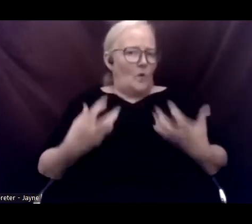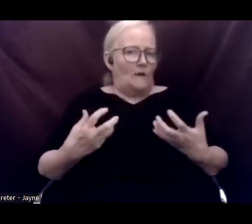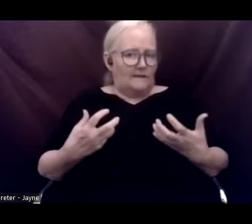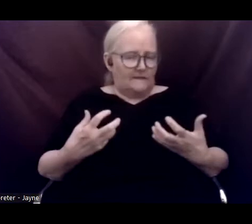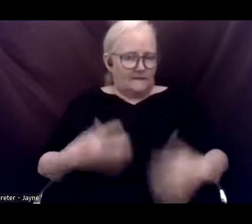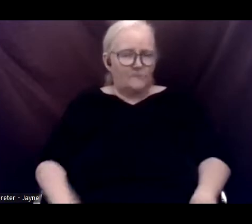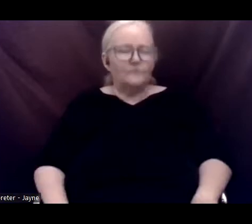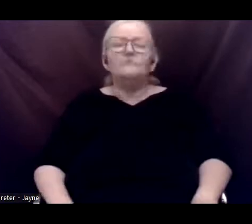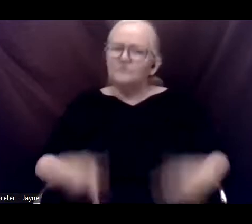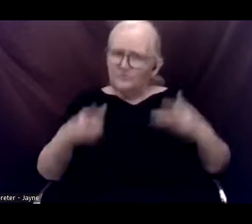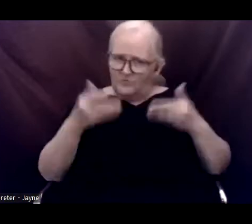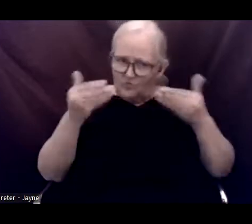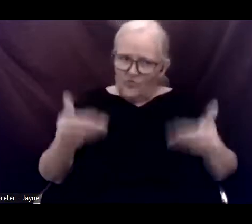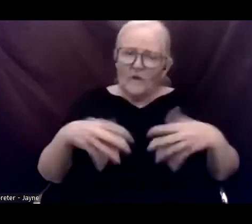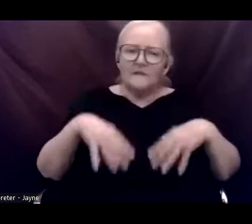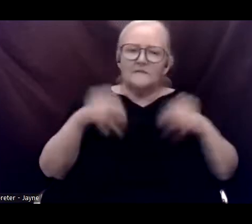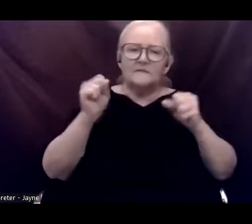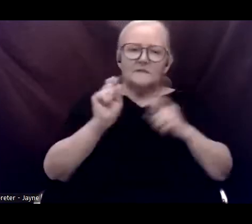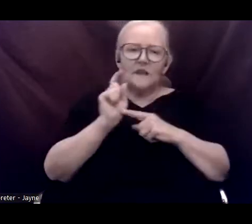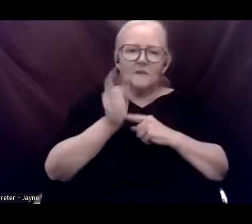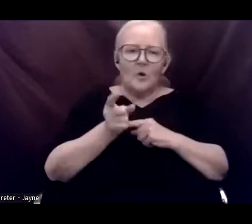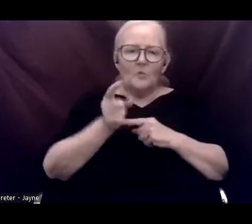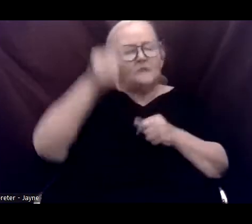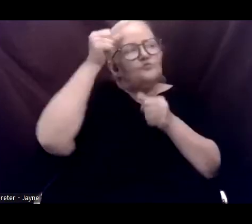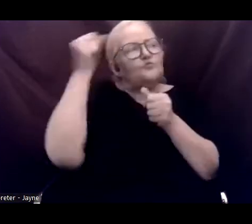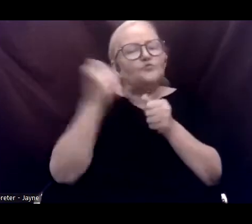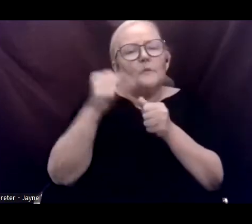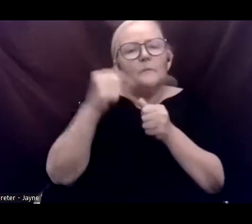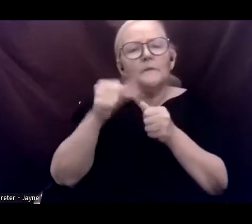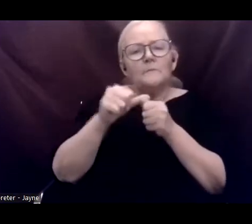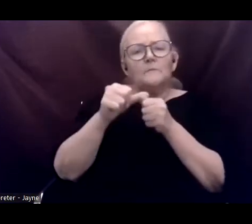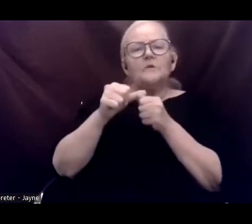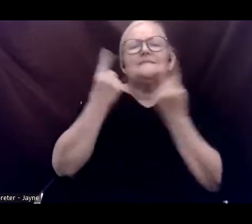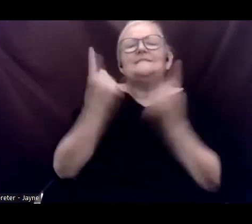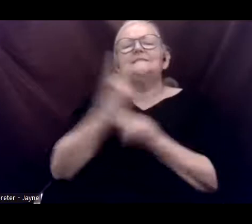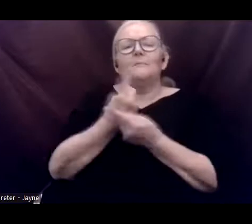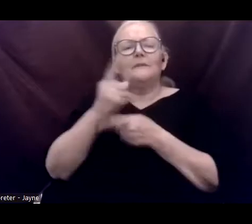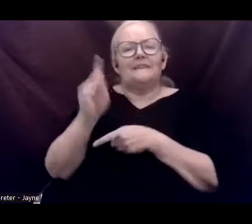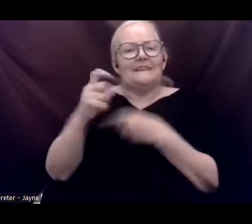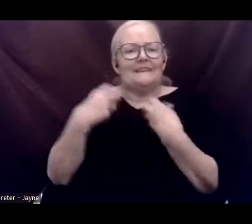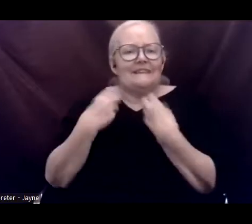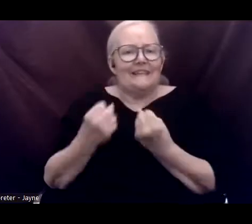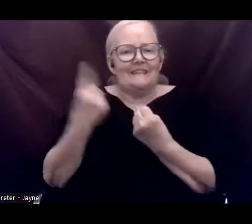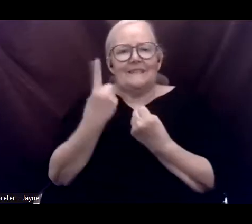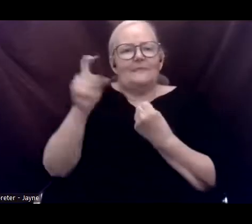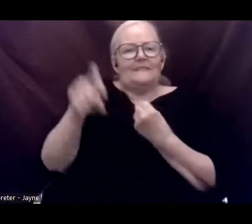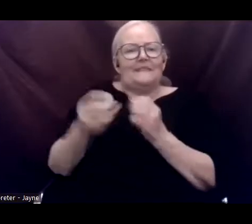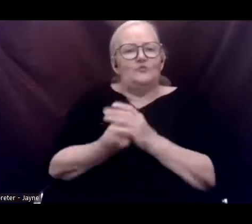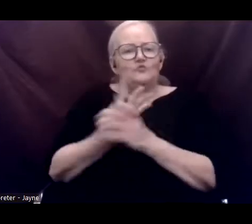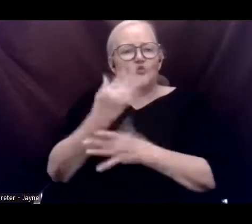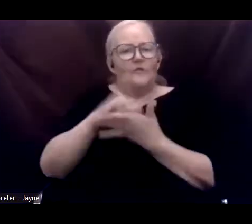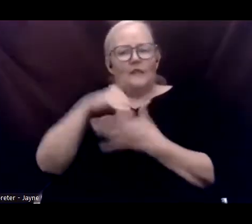Please take a moment to call to mind the area of healing or growth you wish to